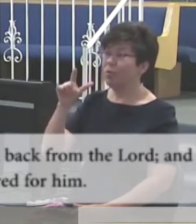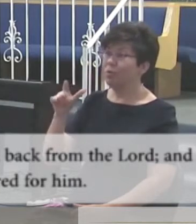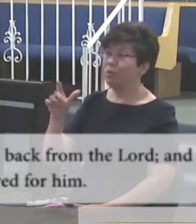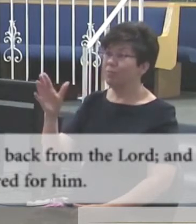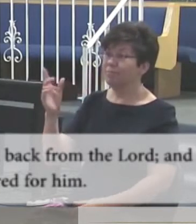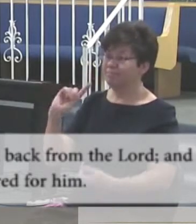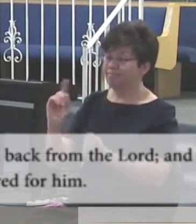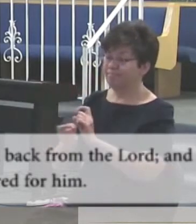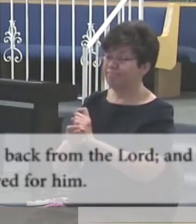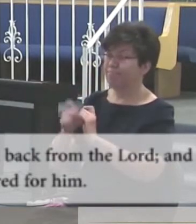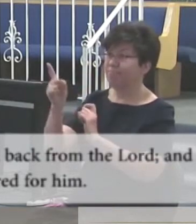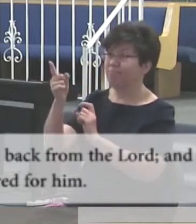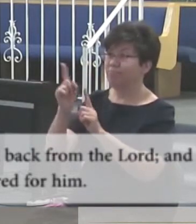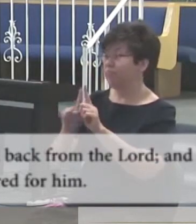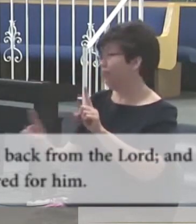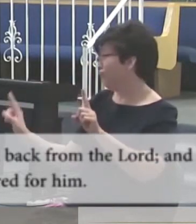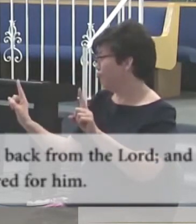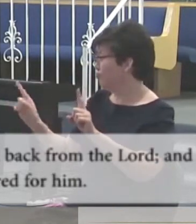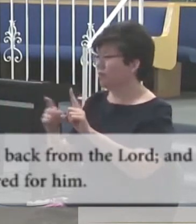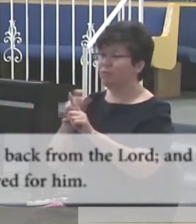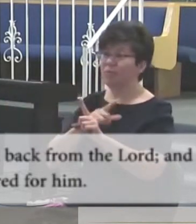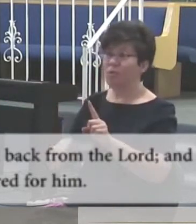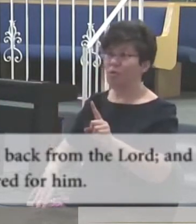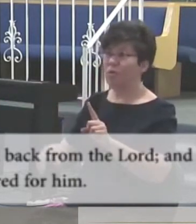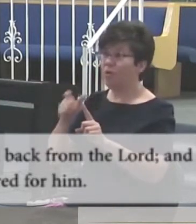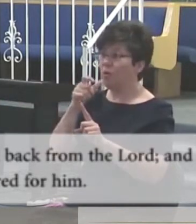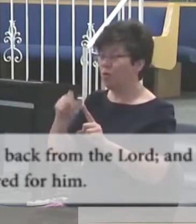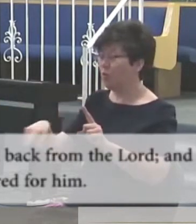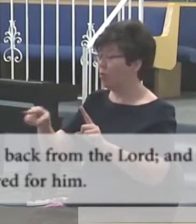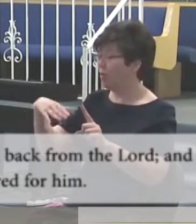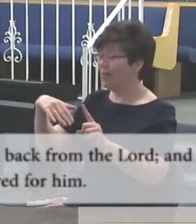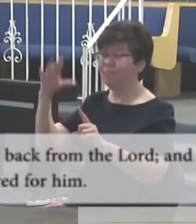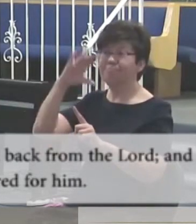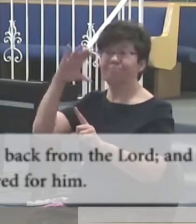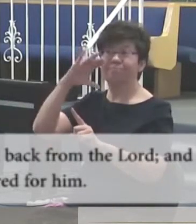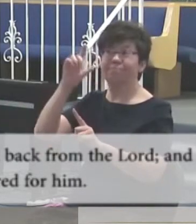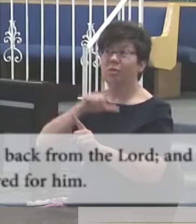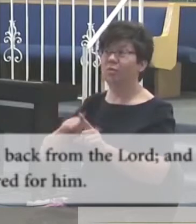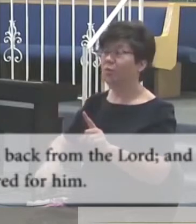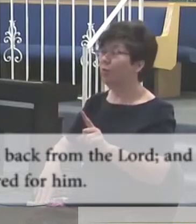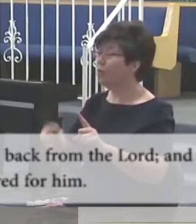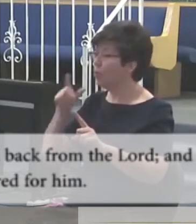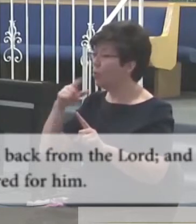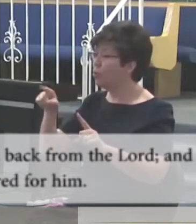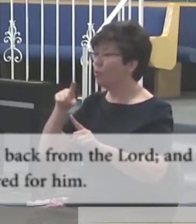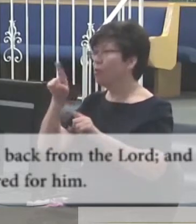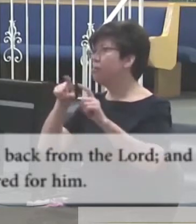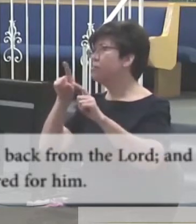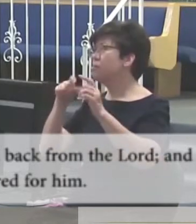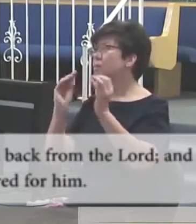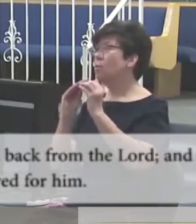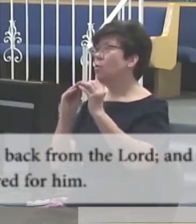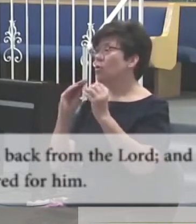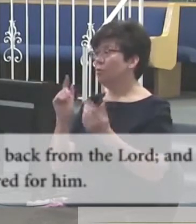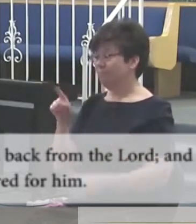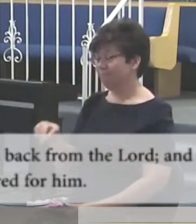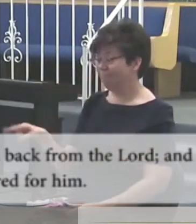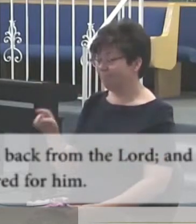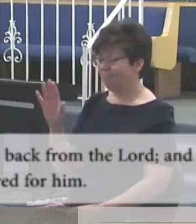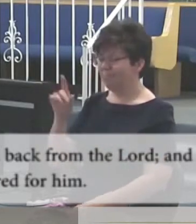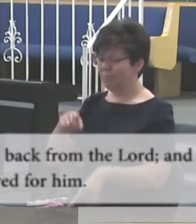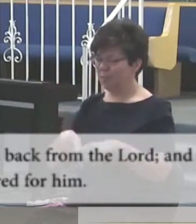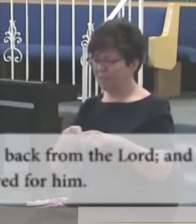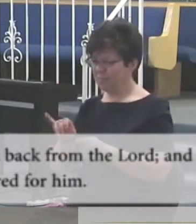back from the Lord, and those that have not sought the Lord nor inquired for him. Amen. I'll